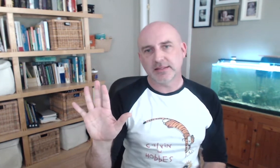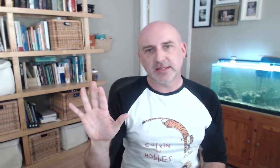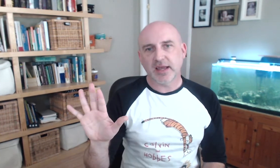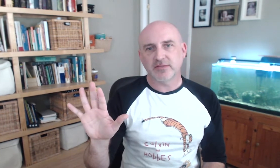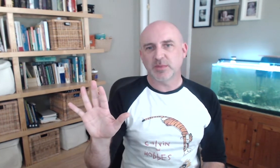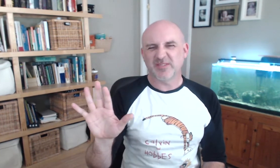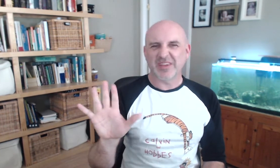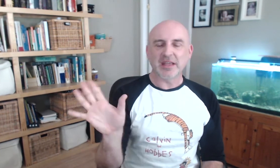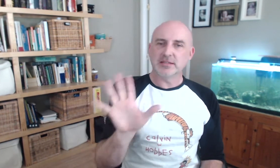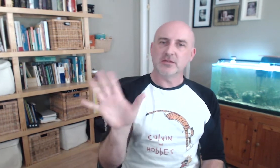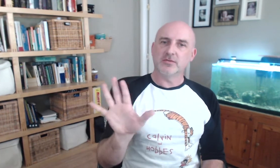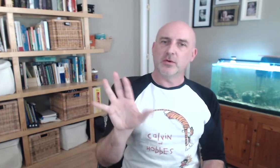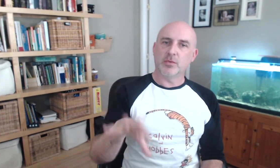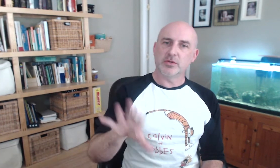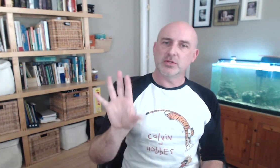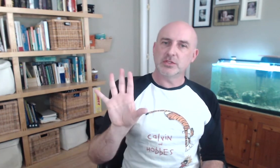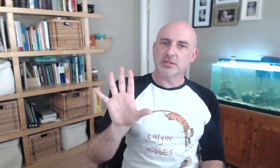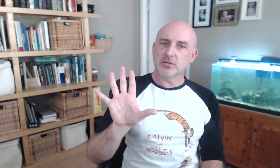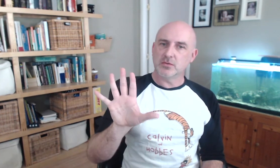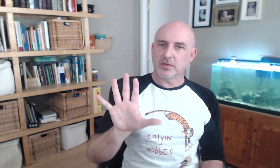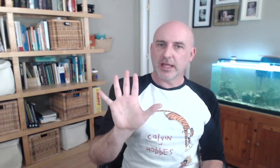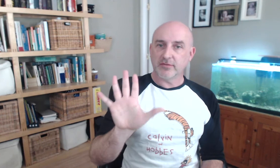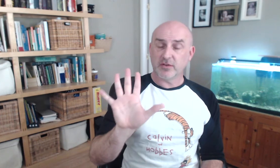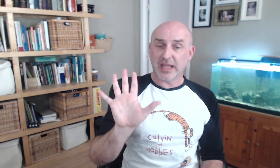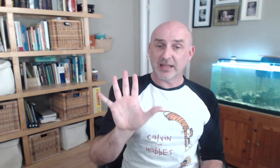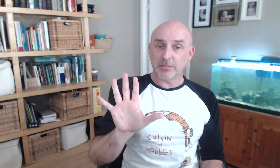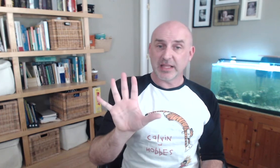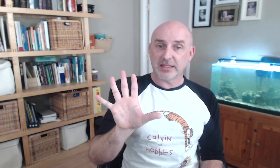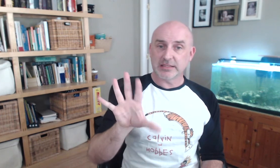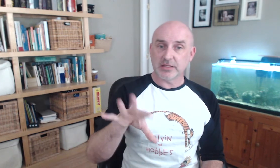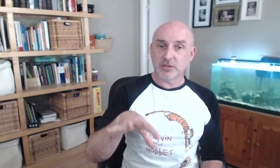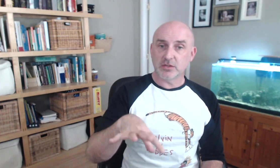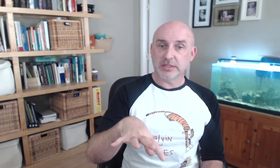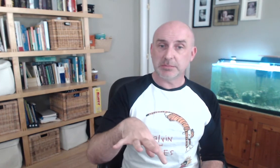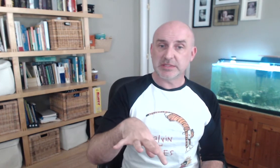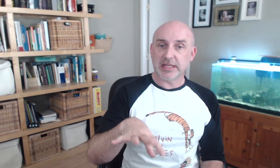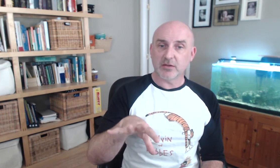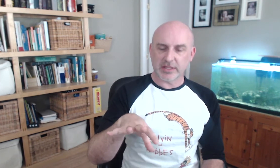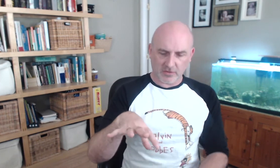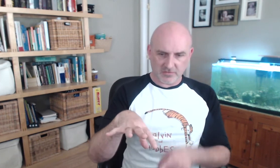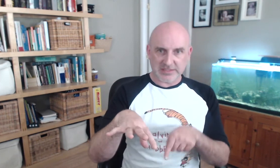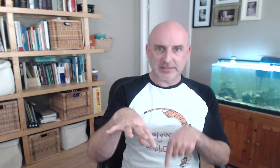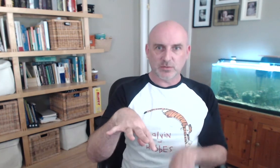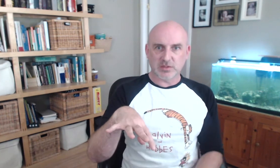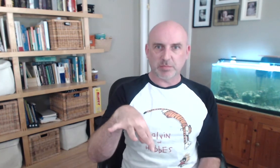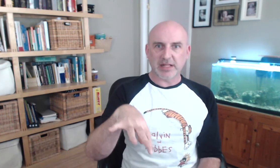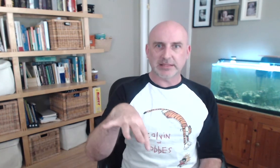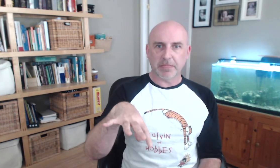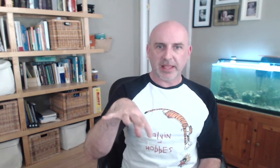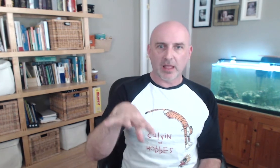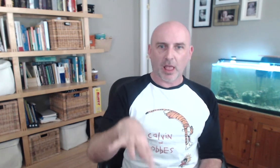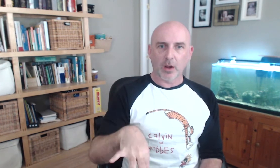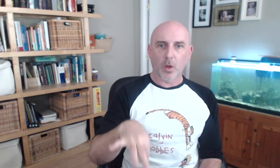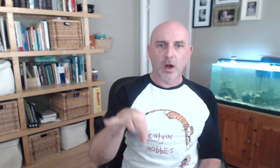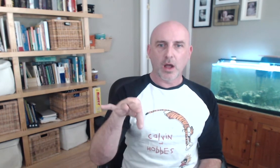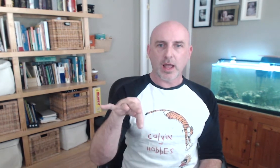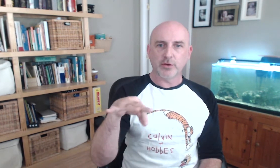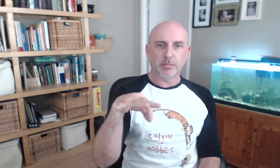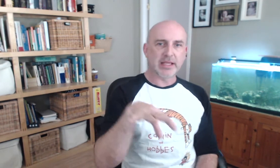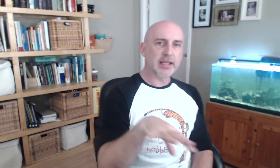have to be fancy or formal. You can just have your hand up like this and it dips down like you spot something and you're picking it